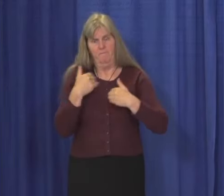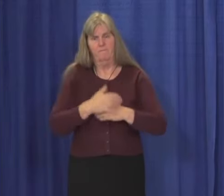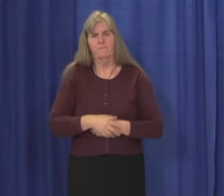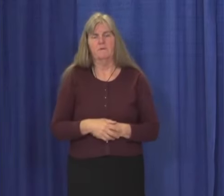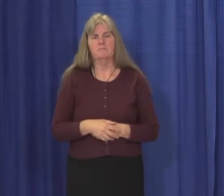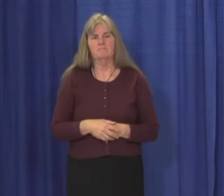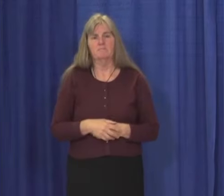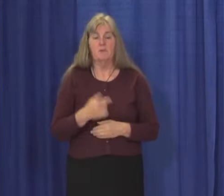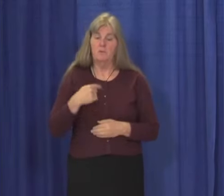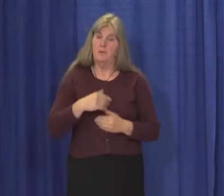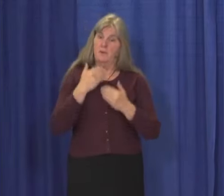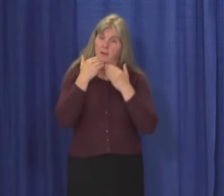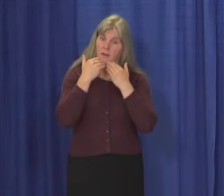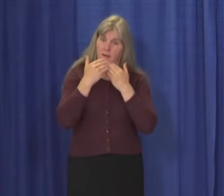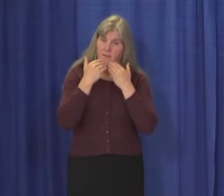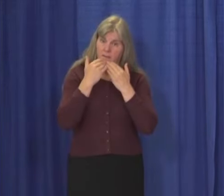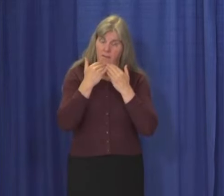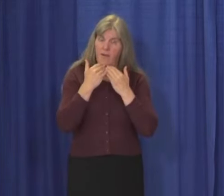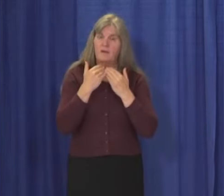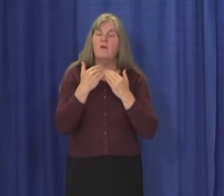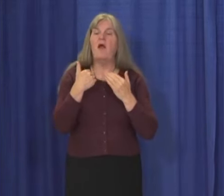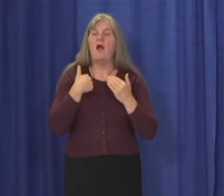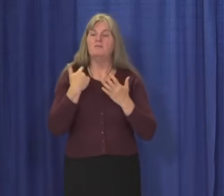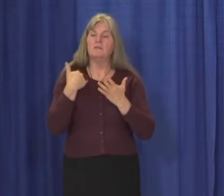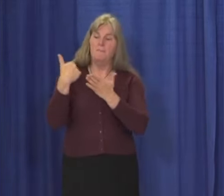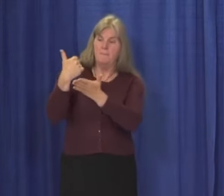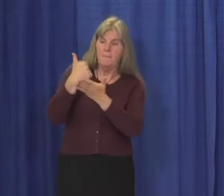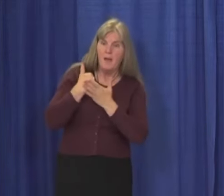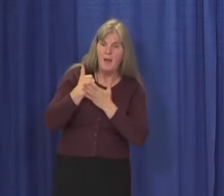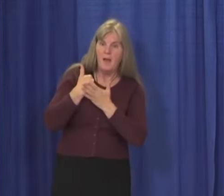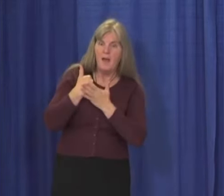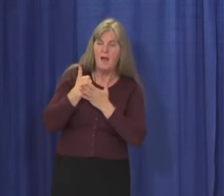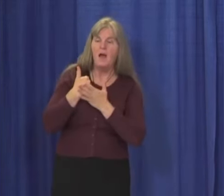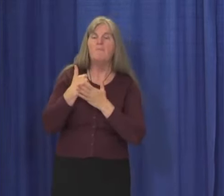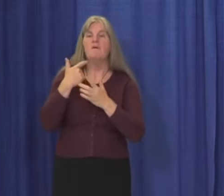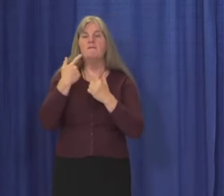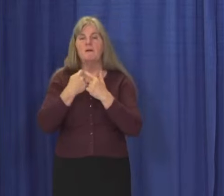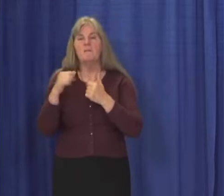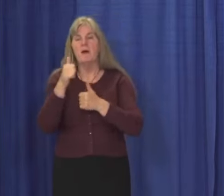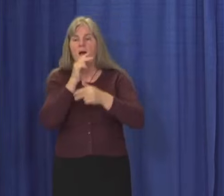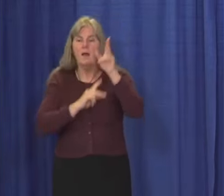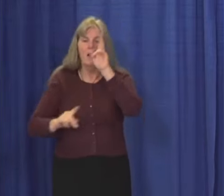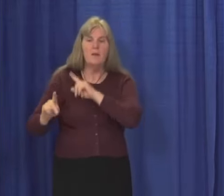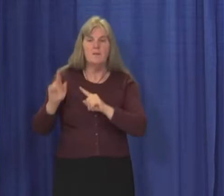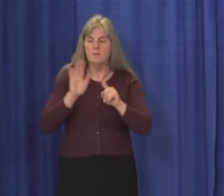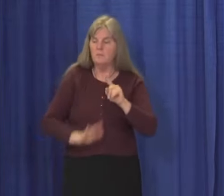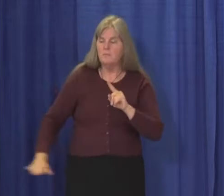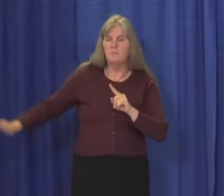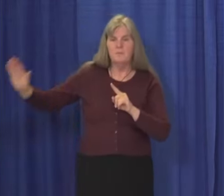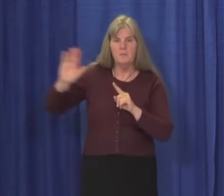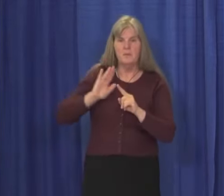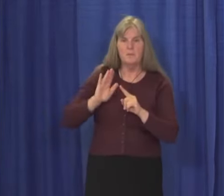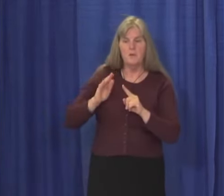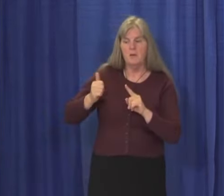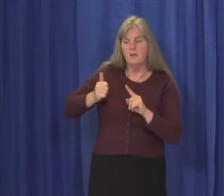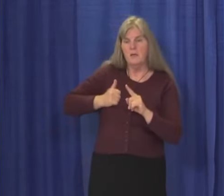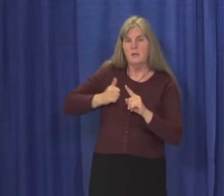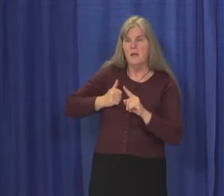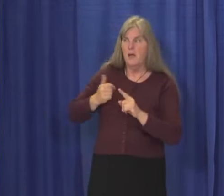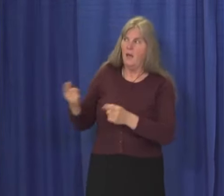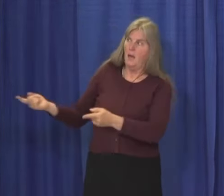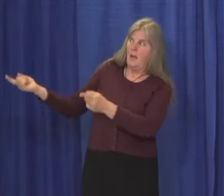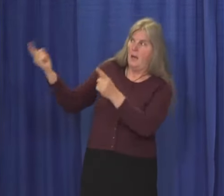We're grateful also that relief has come to some extent from generous individuals and other jurisdictions around the